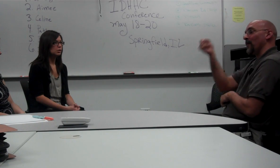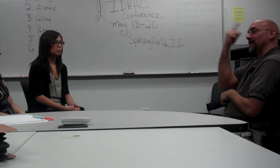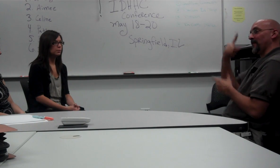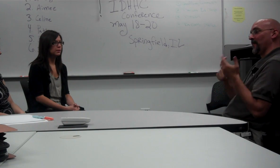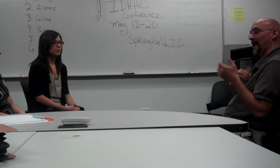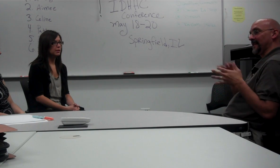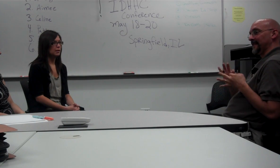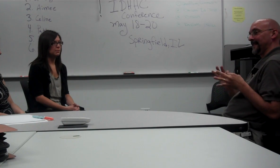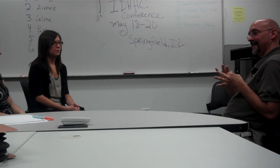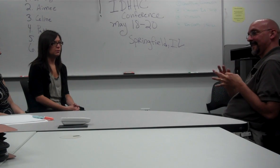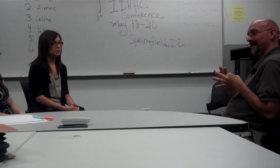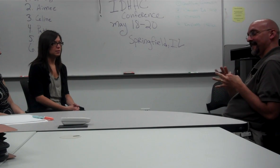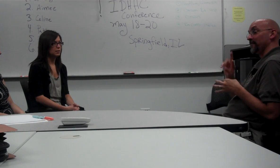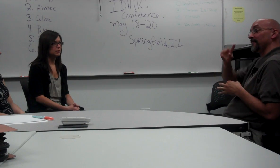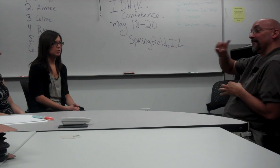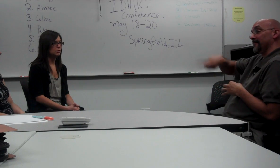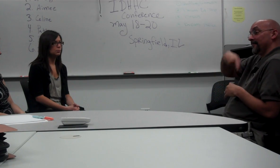She will be looking at me for the signs, and